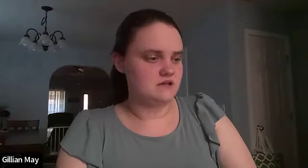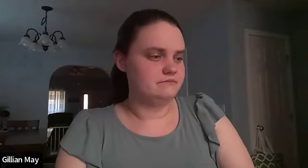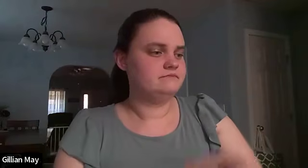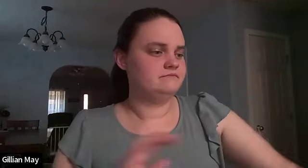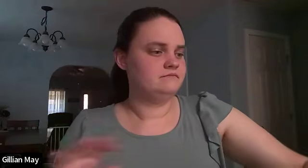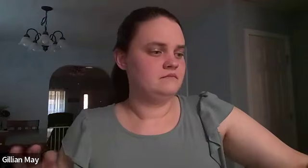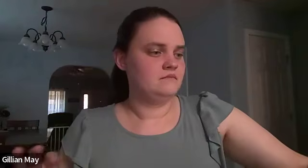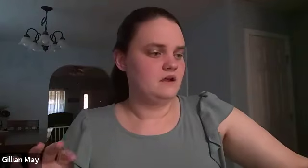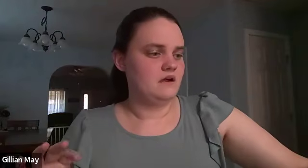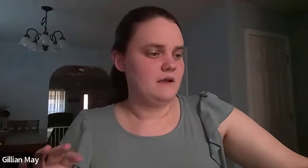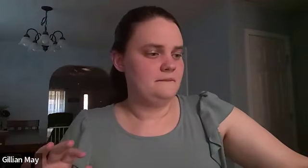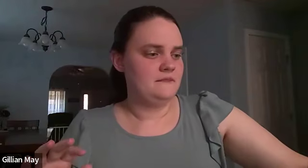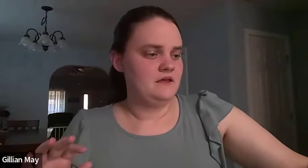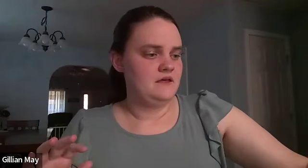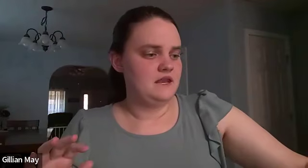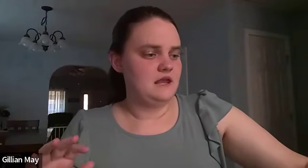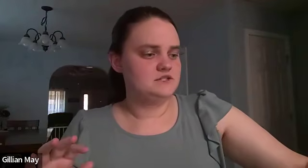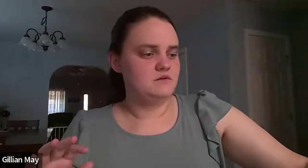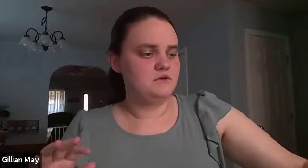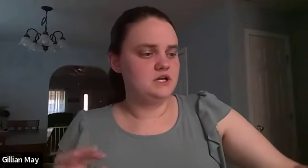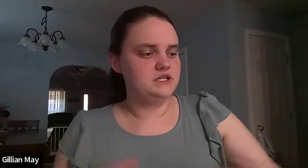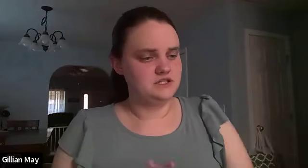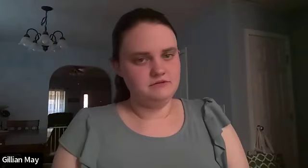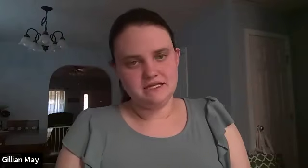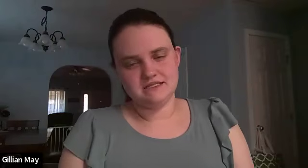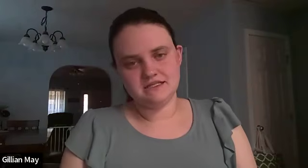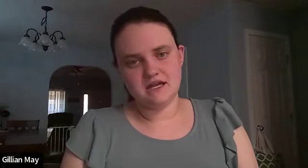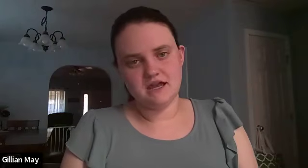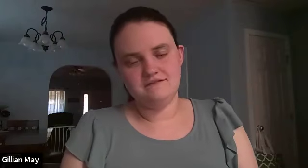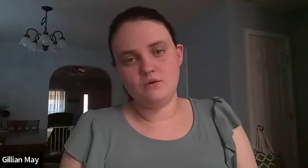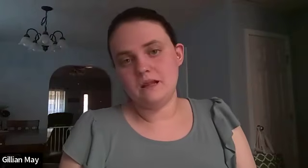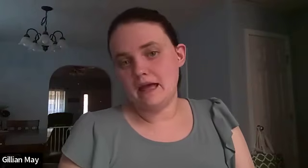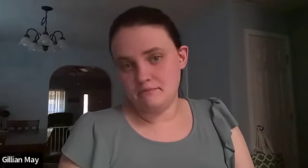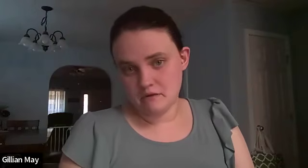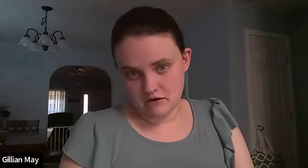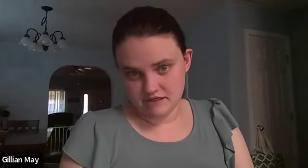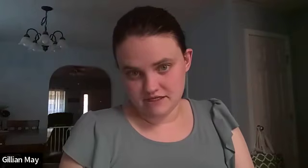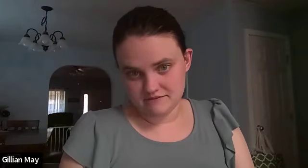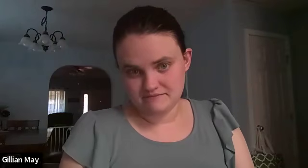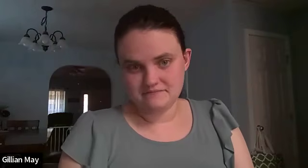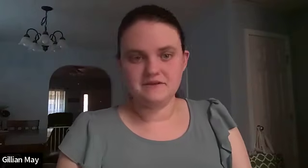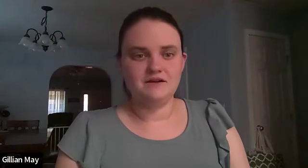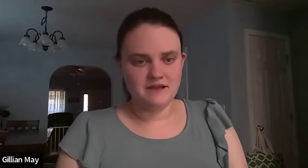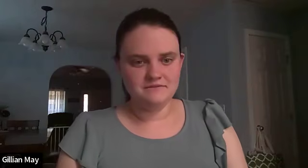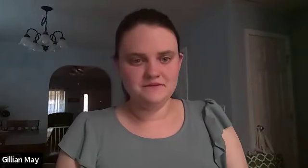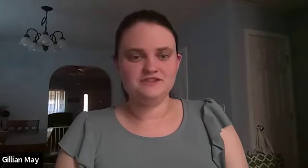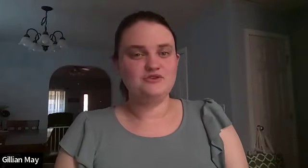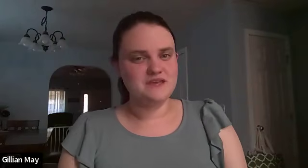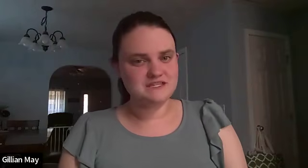sign. All right. The next one we're going to do is the sign for librarian. All right. So this